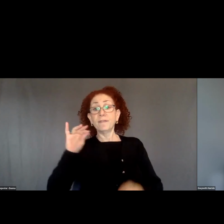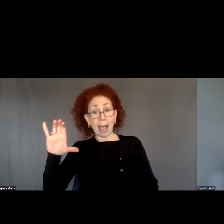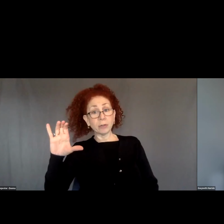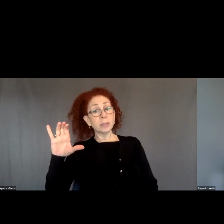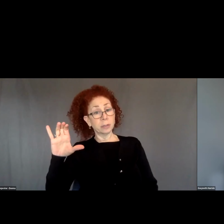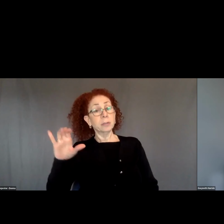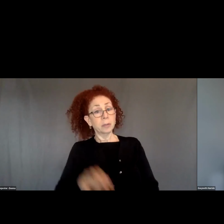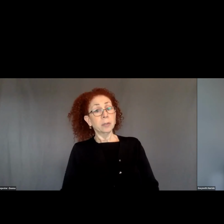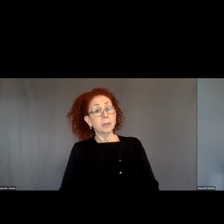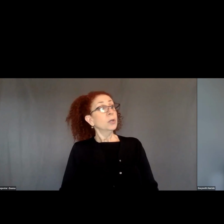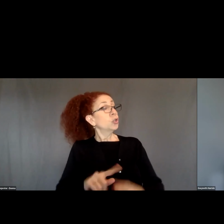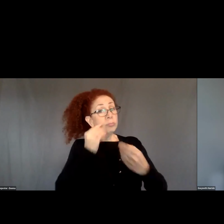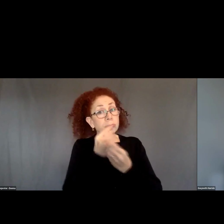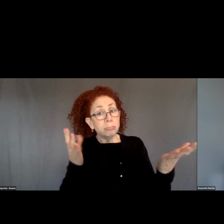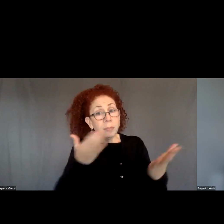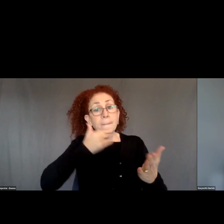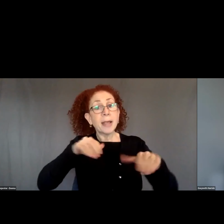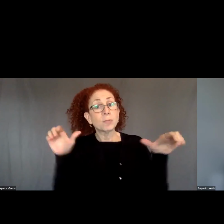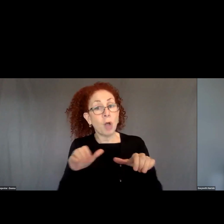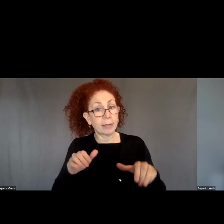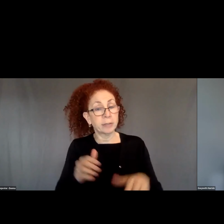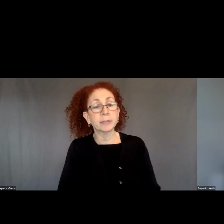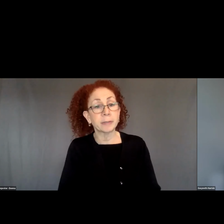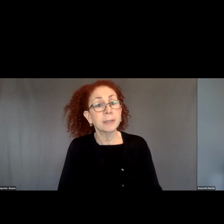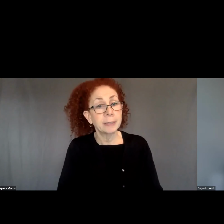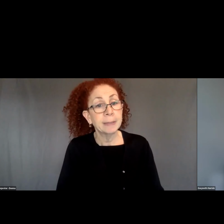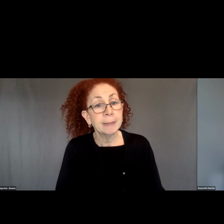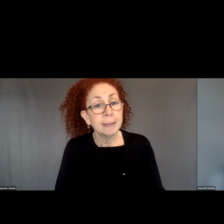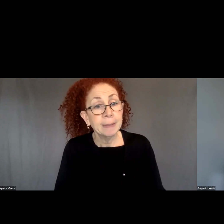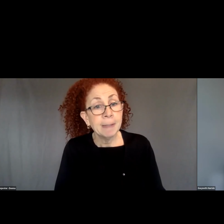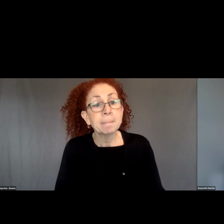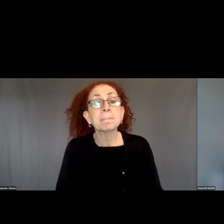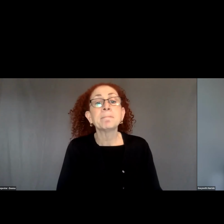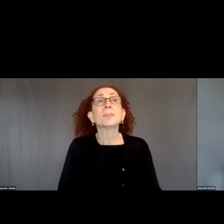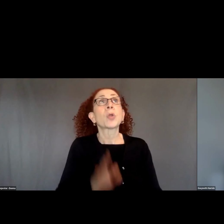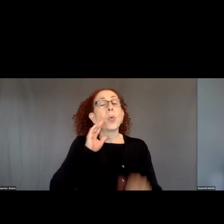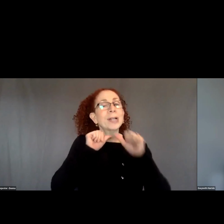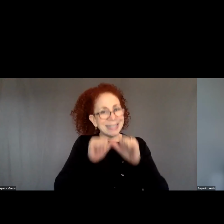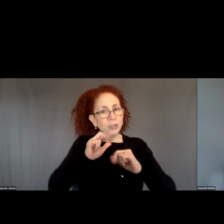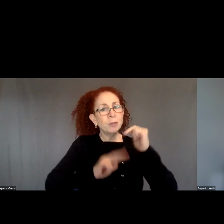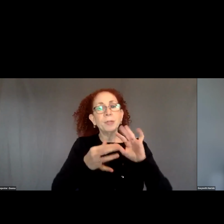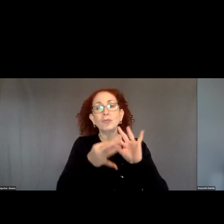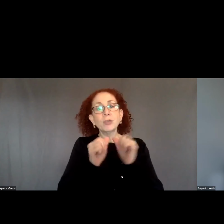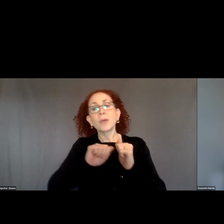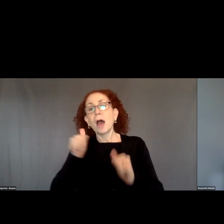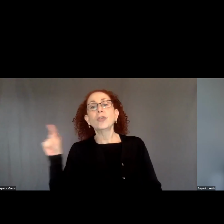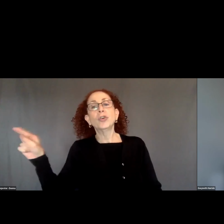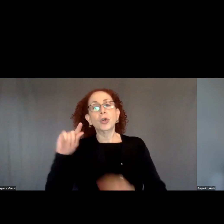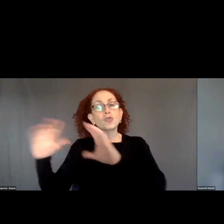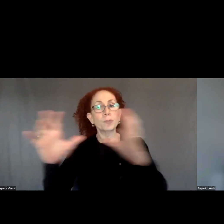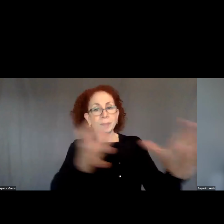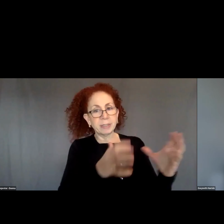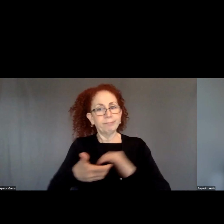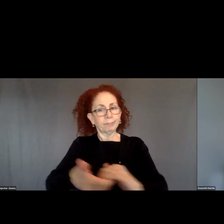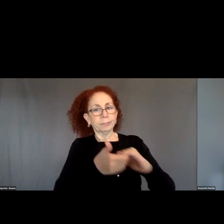to inform them of best practices. We will continue building relationships with other affinity groups